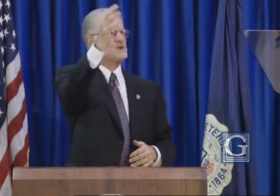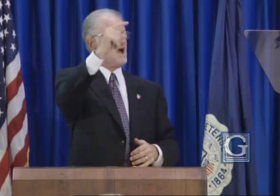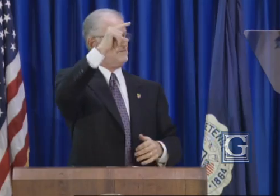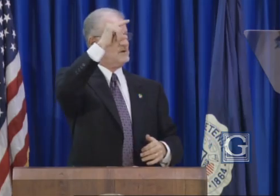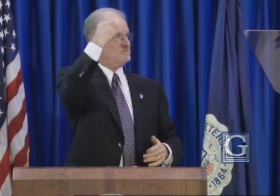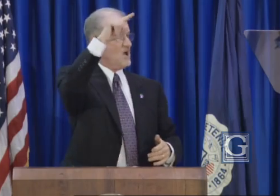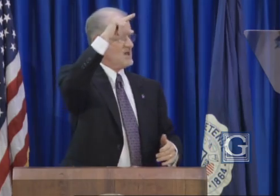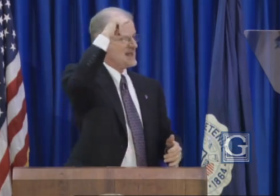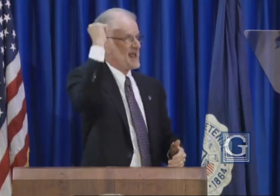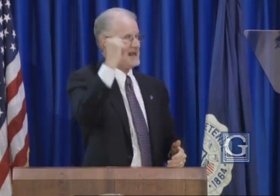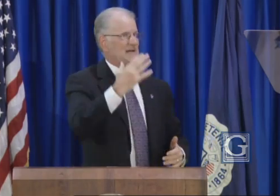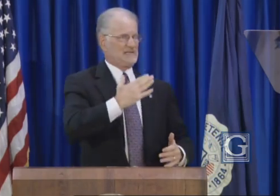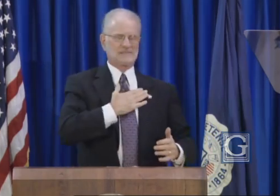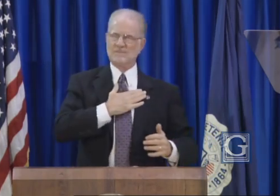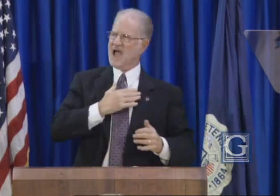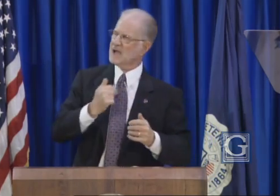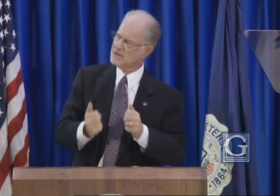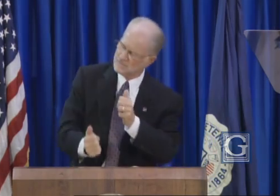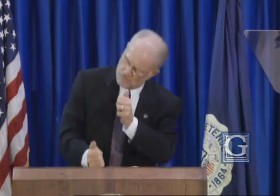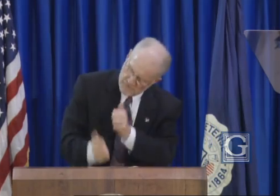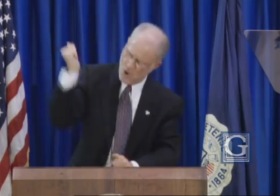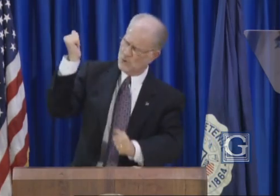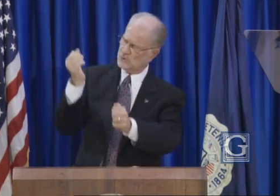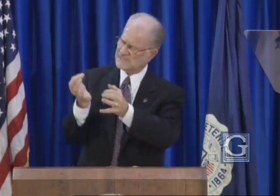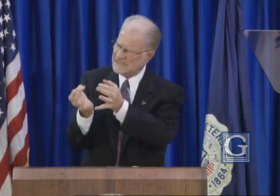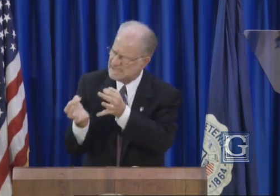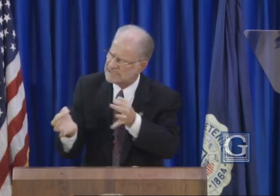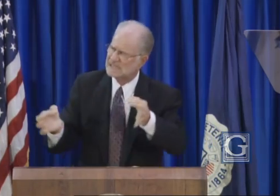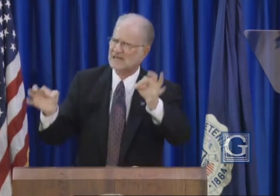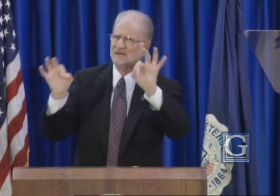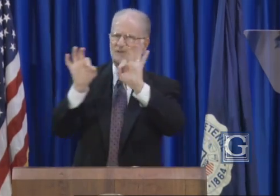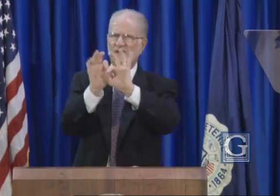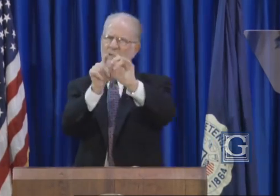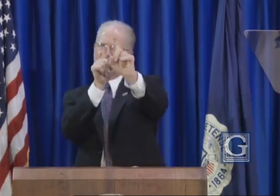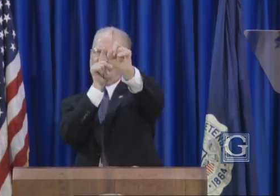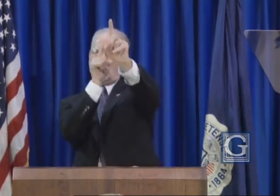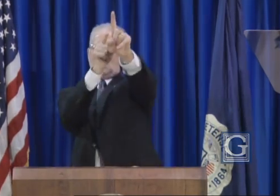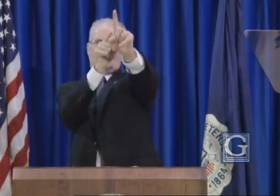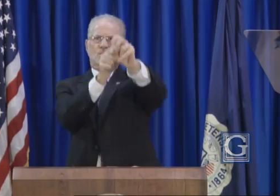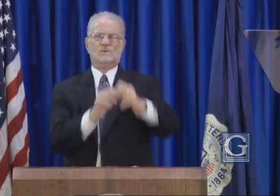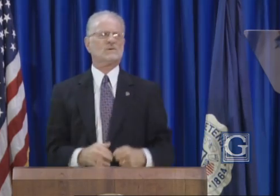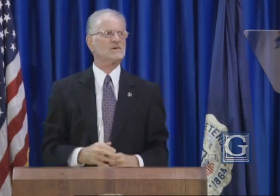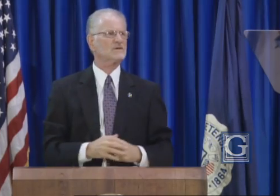the greatest possible future for Gallaudet is my most significant goal.